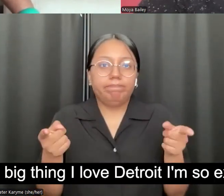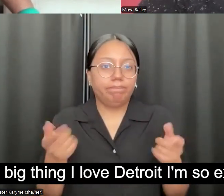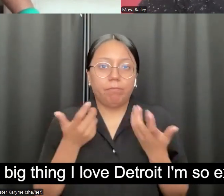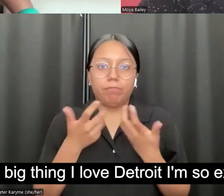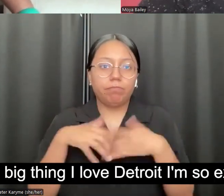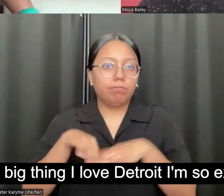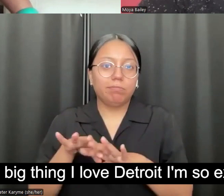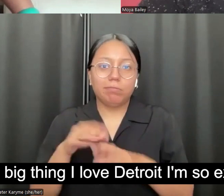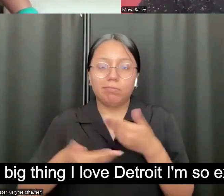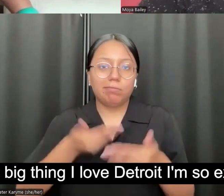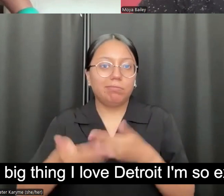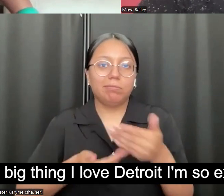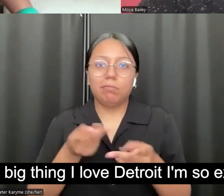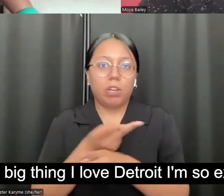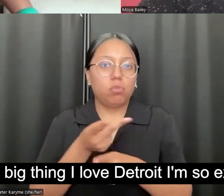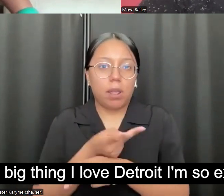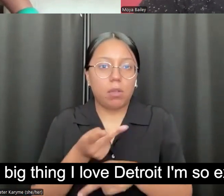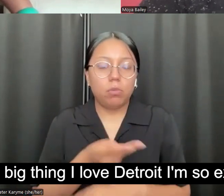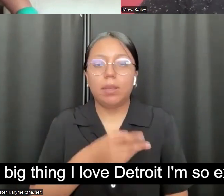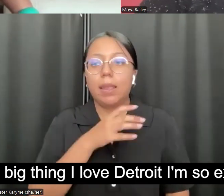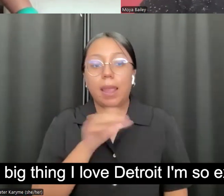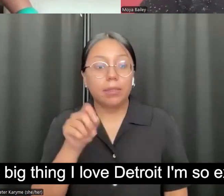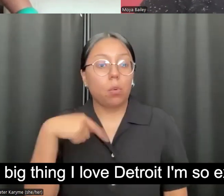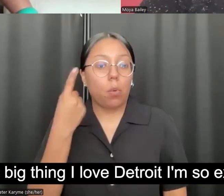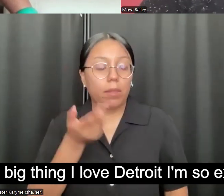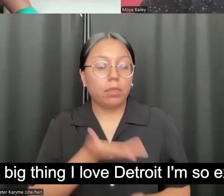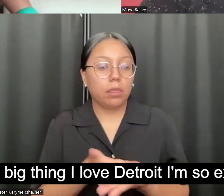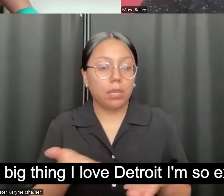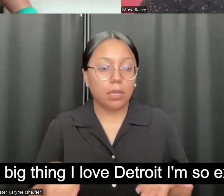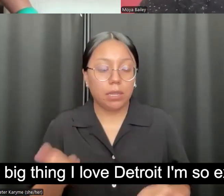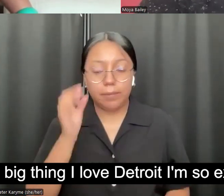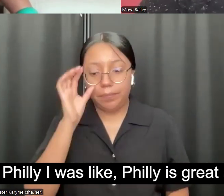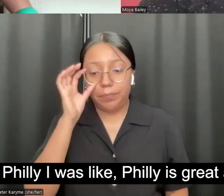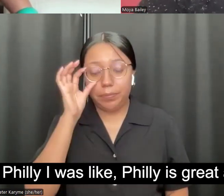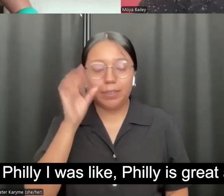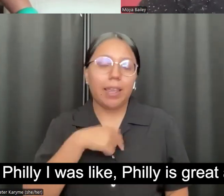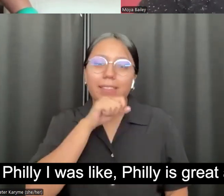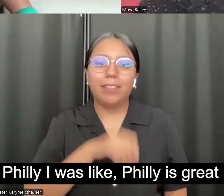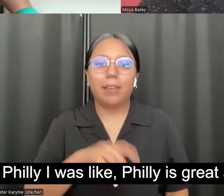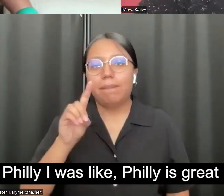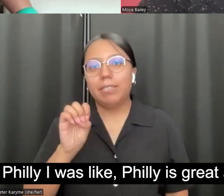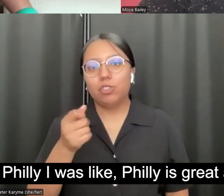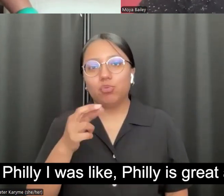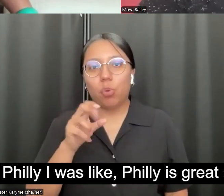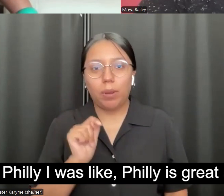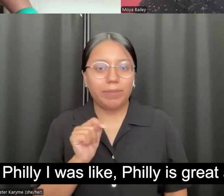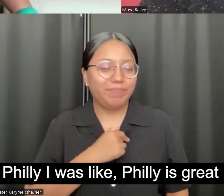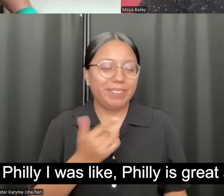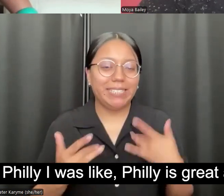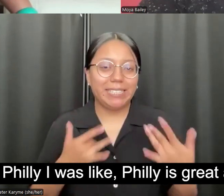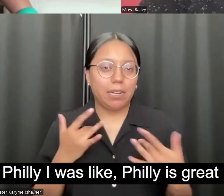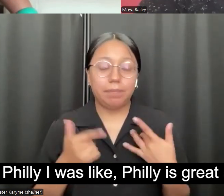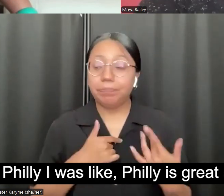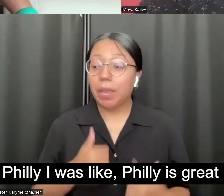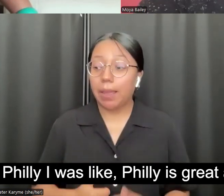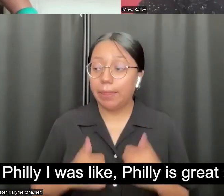big thing, my wild disabled dreaming was that I love Detroit. I'm so excited. I live in Philly and I was like,